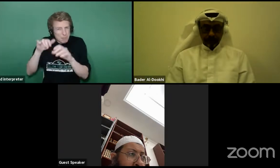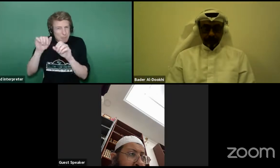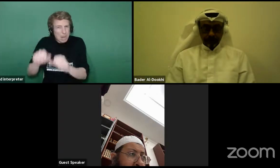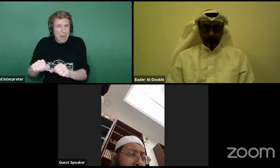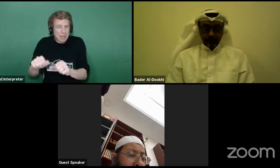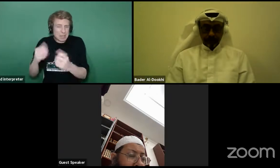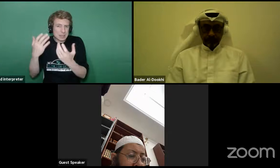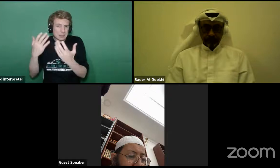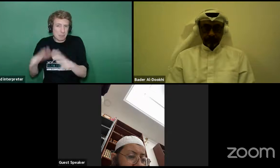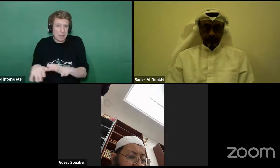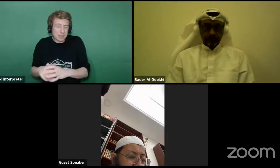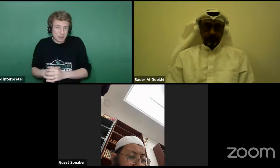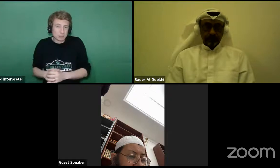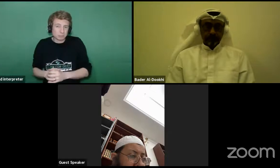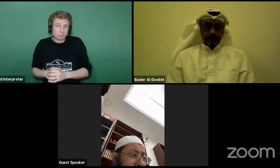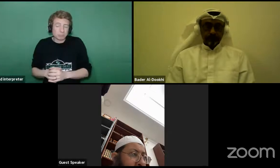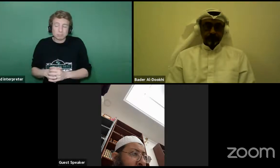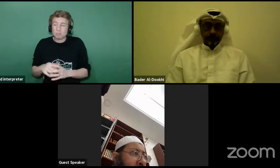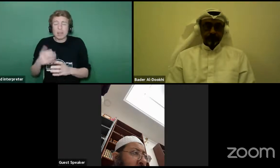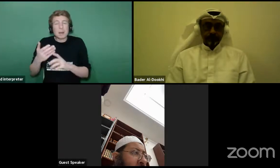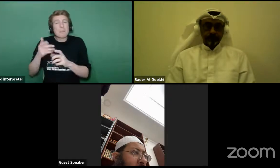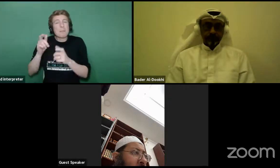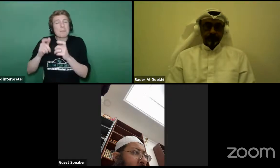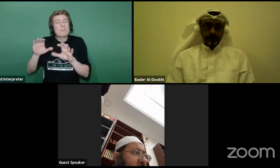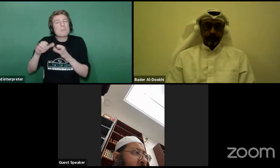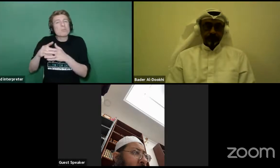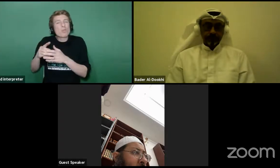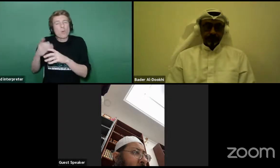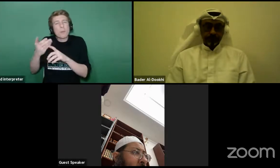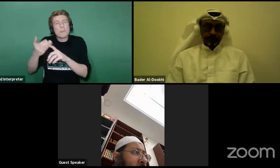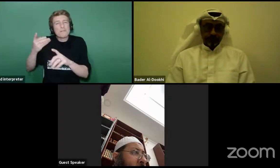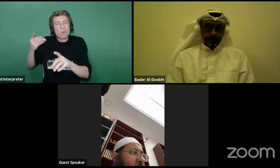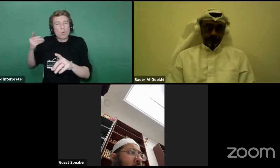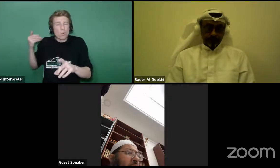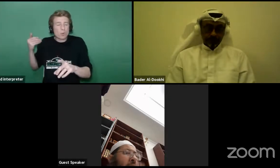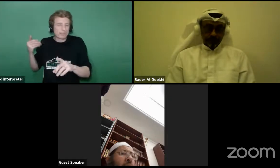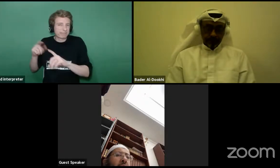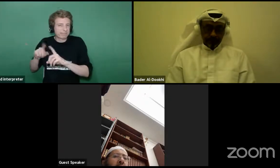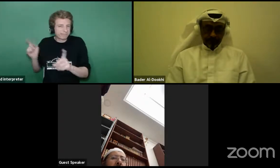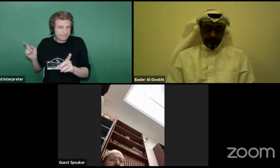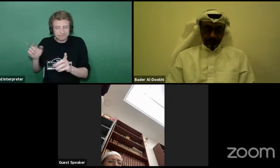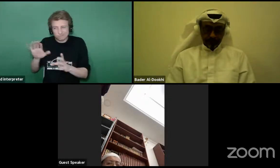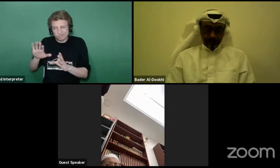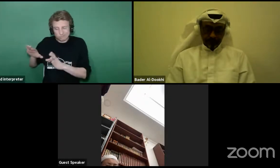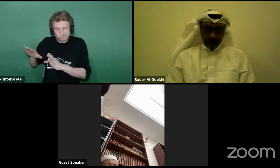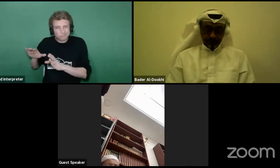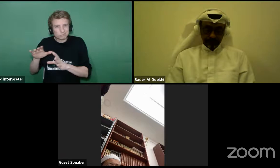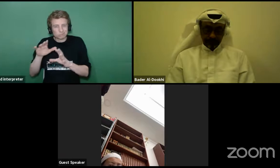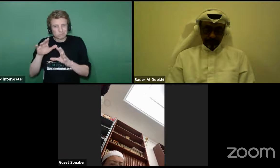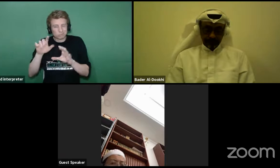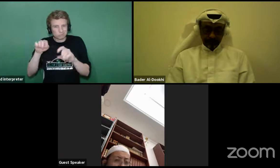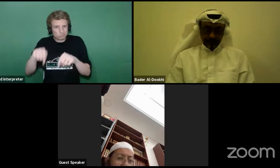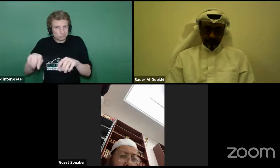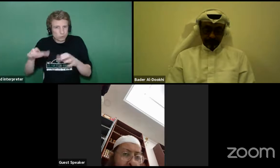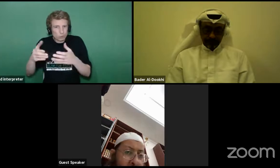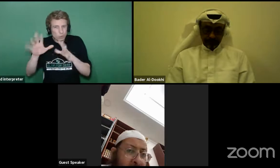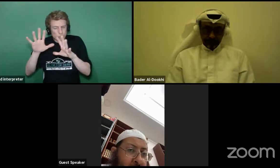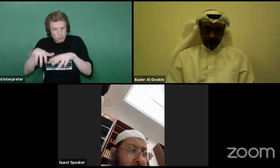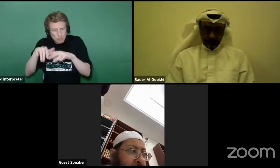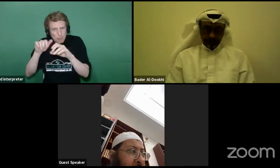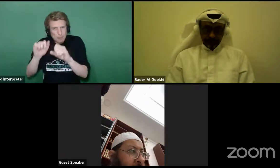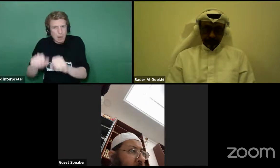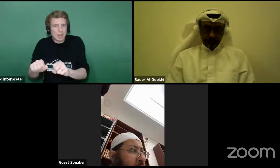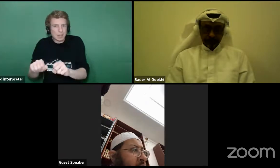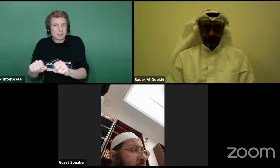Allah, He has shown us and given us an indication that He legislated fasting upon the previous nations,